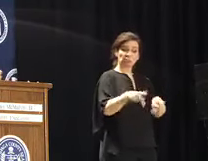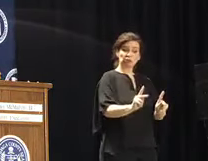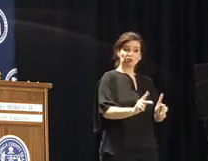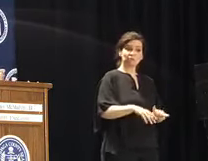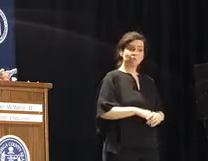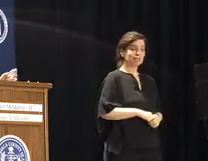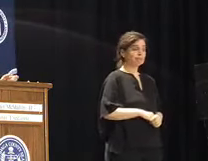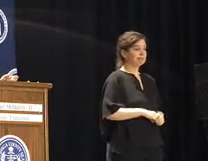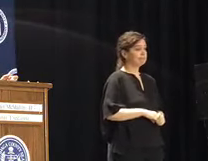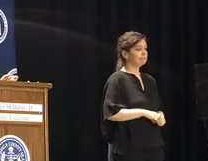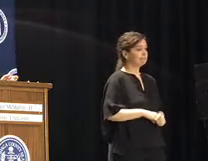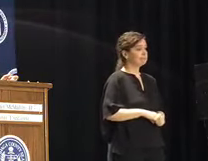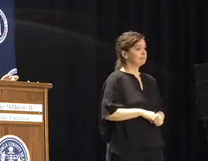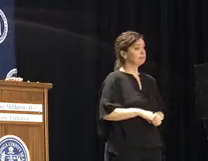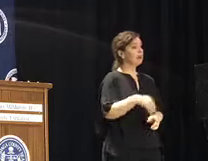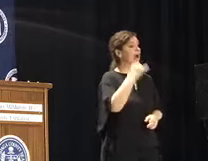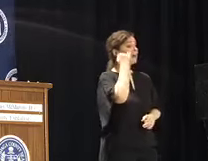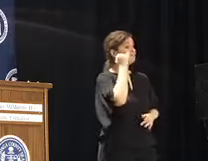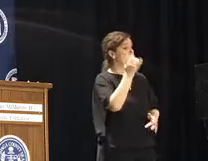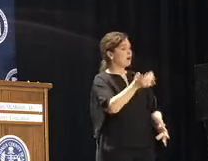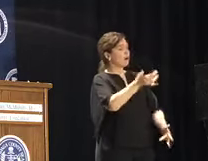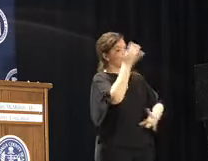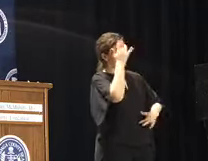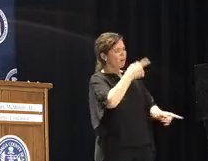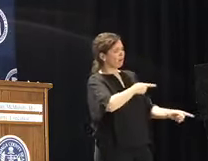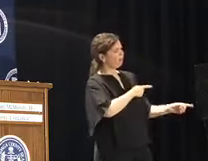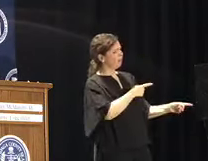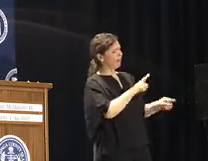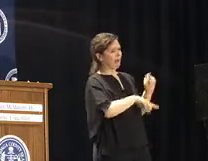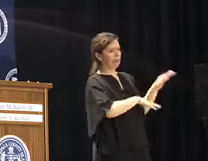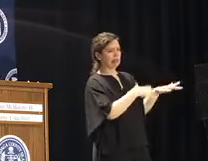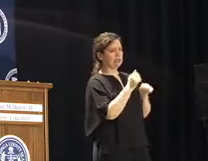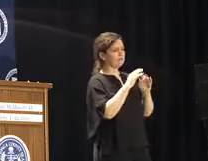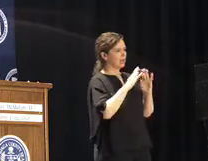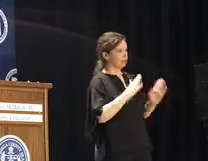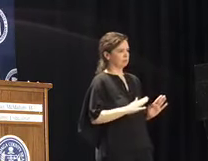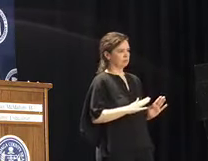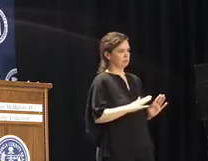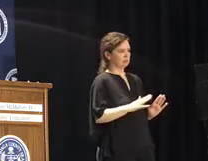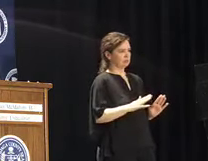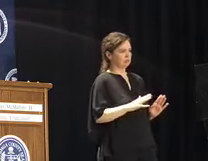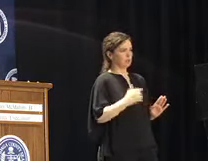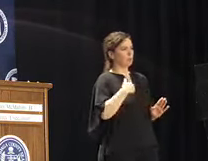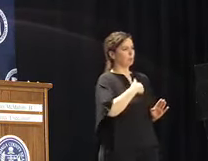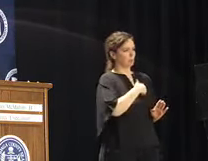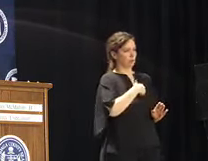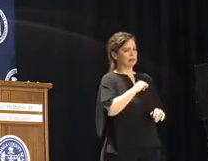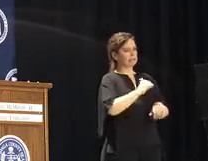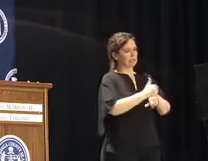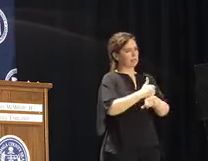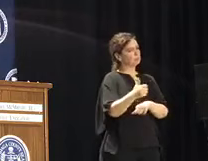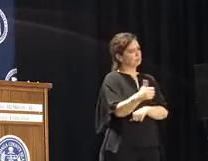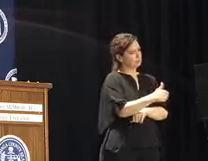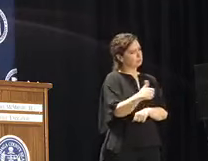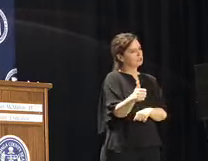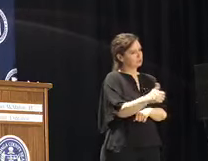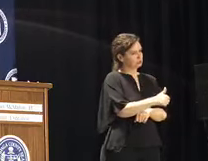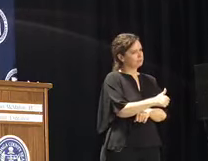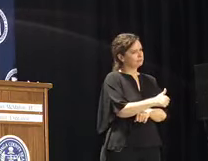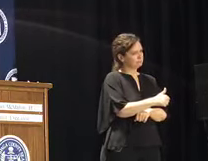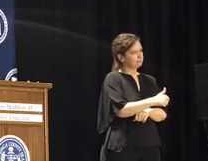too sick to leave their house to go drive to the site, we would arrange transportation for them. And we're even talking with partners